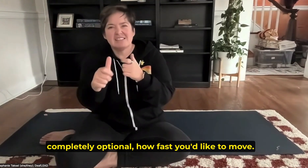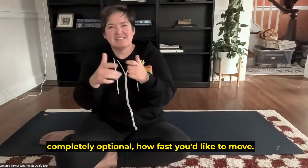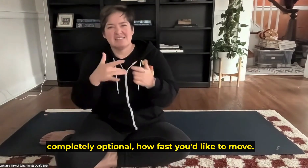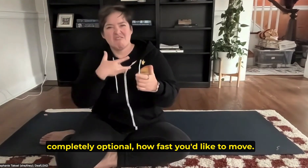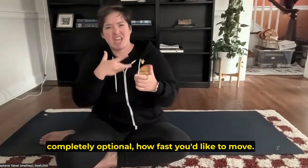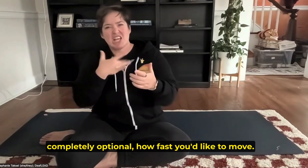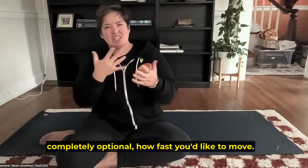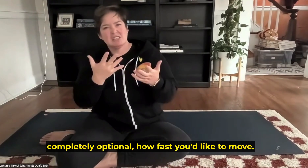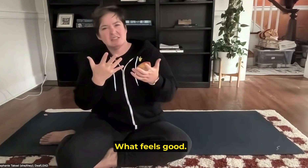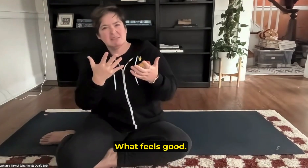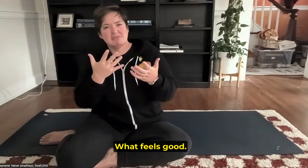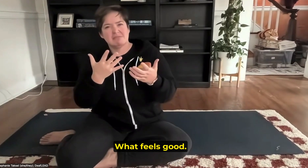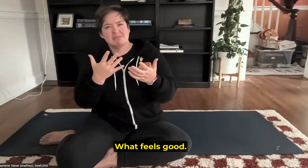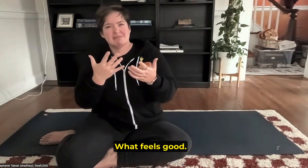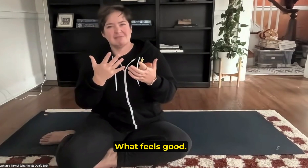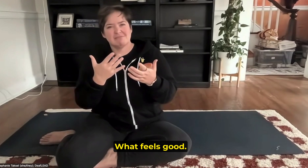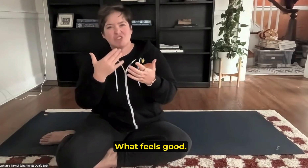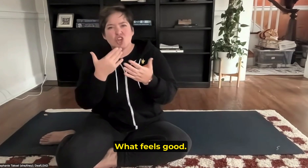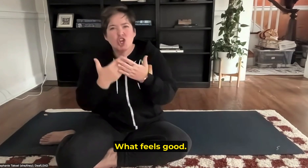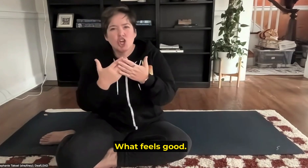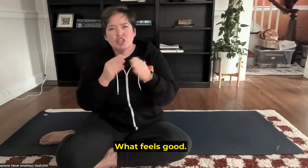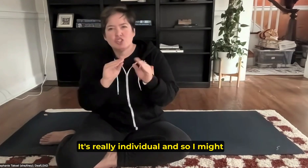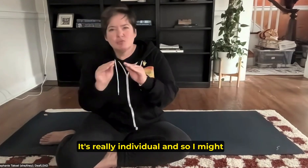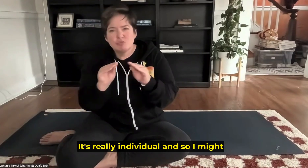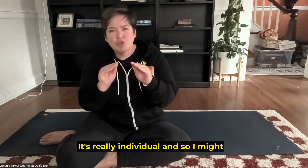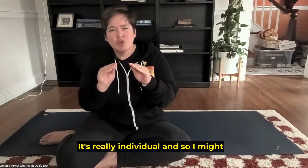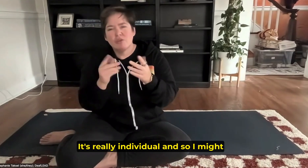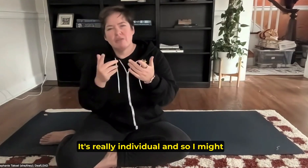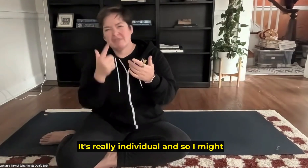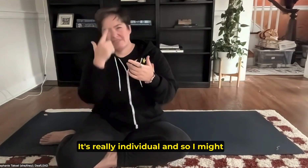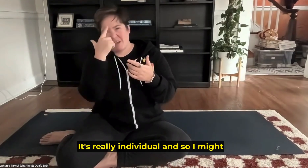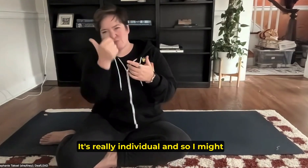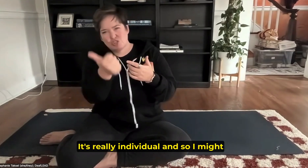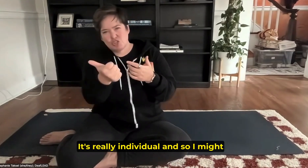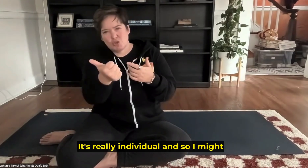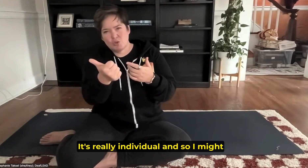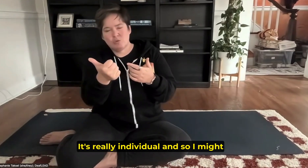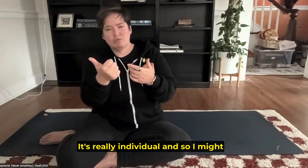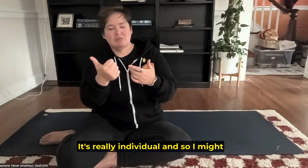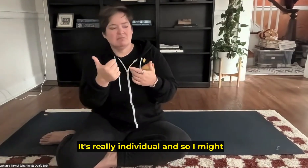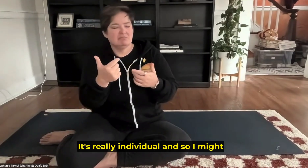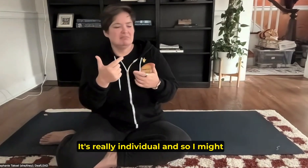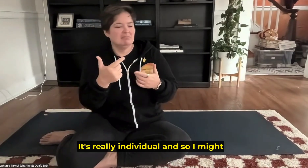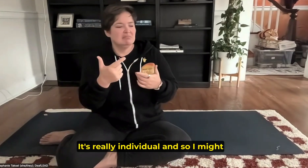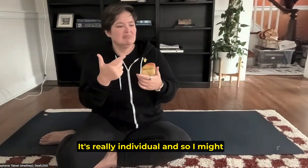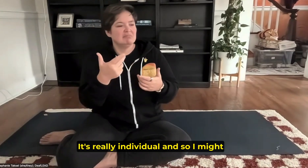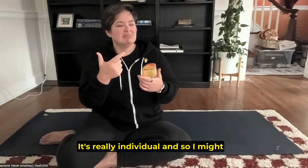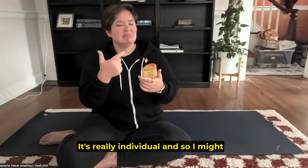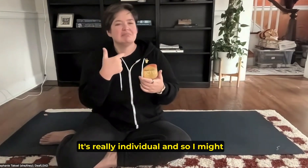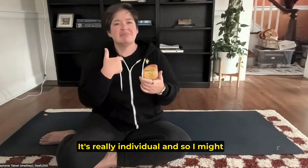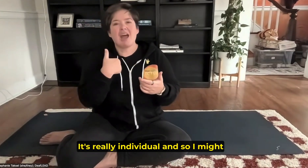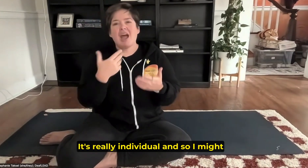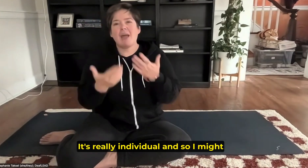move, what feels good. It's really individual. And so I